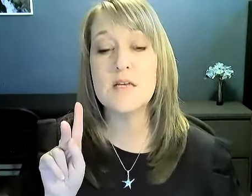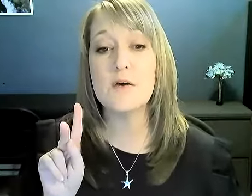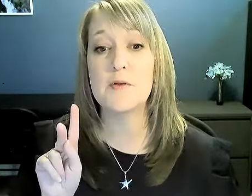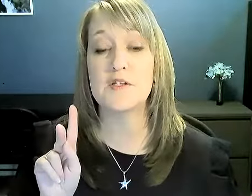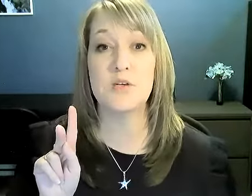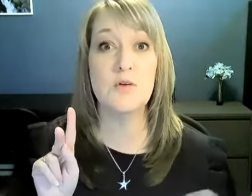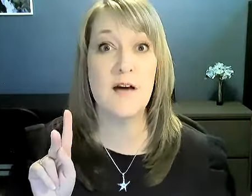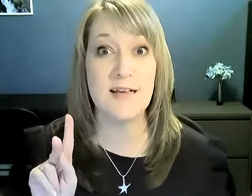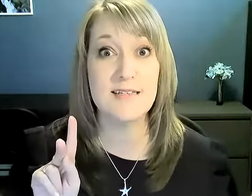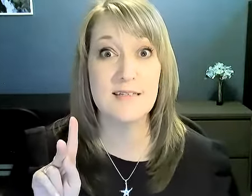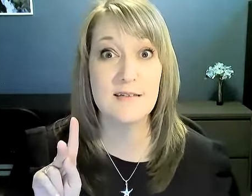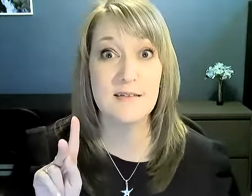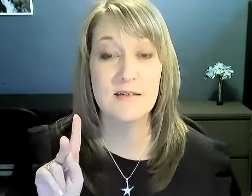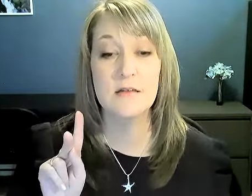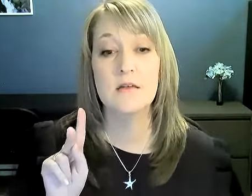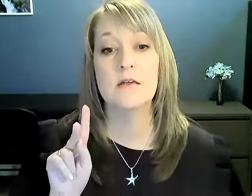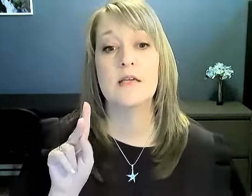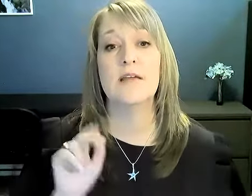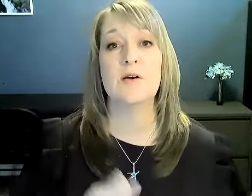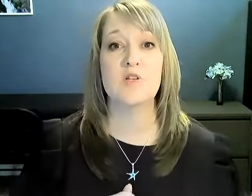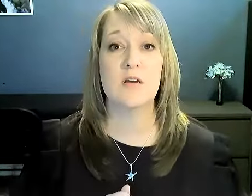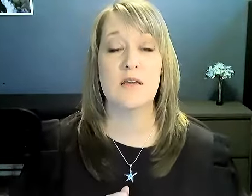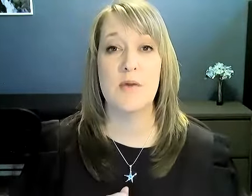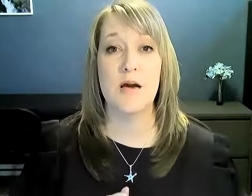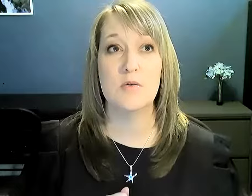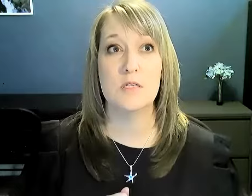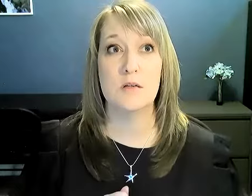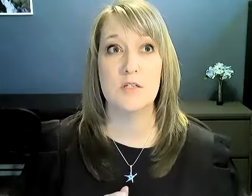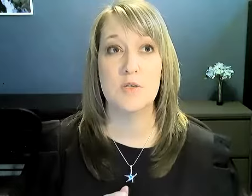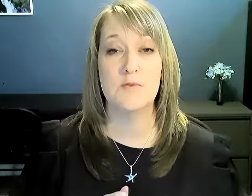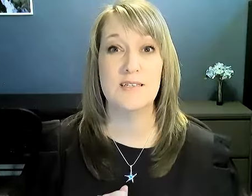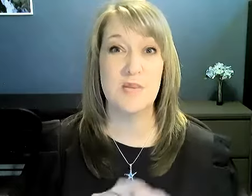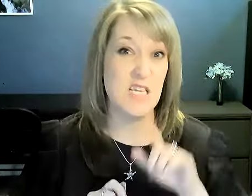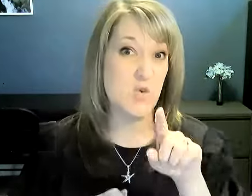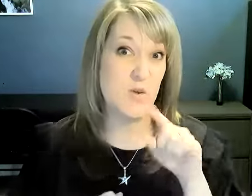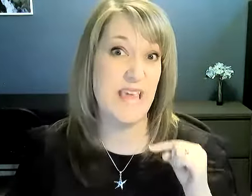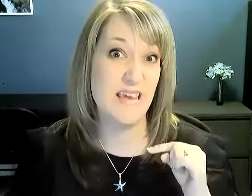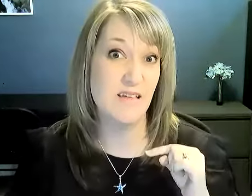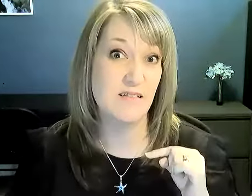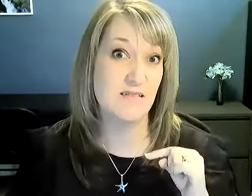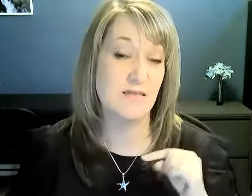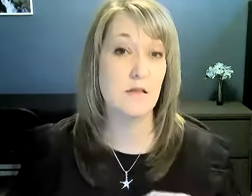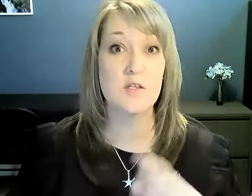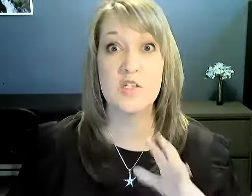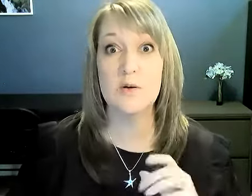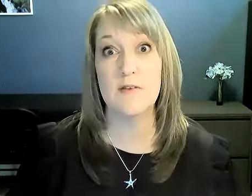so for the two of us, if I'm talking about the two of us, meaning you and me, the two of